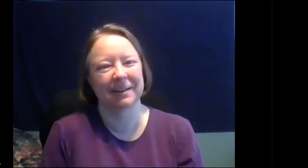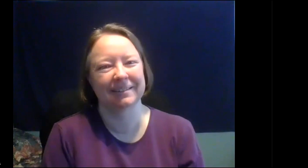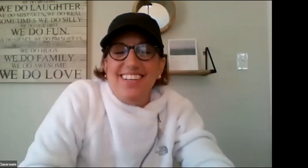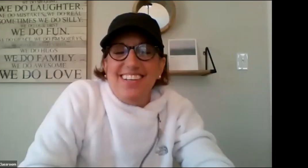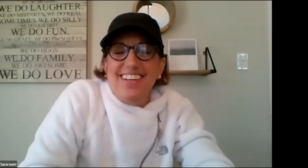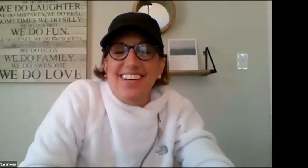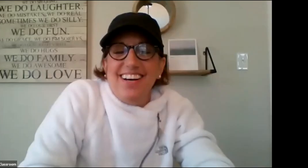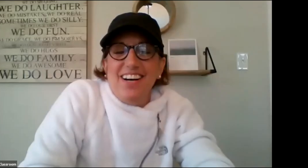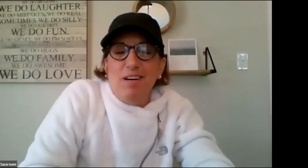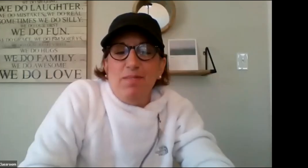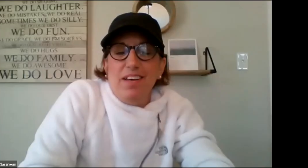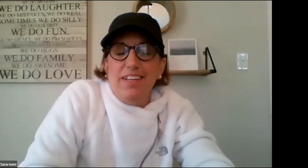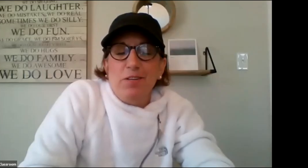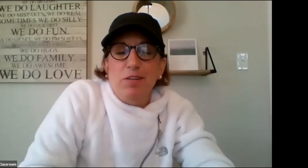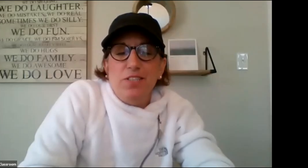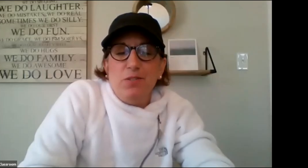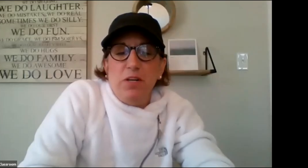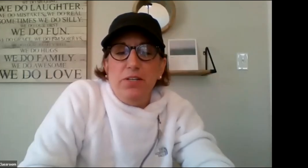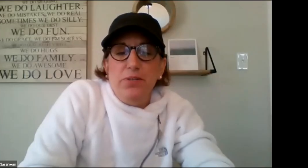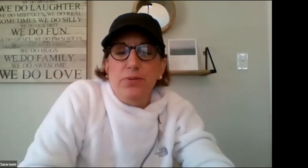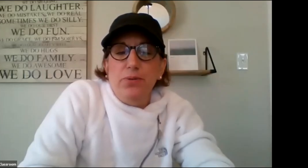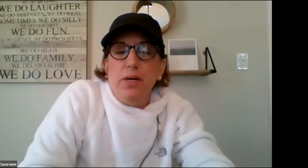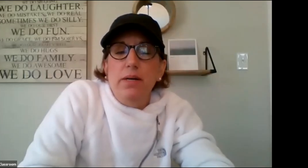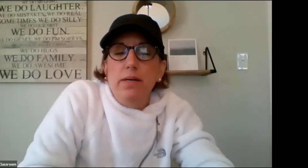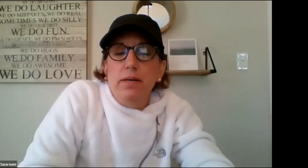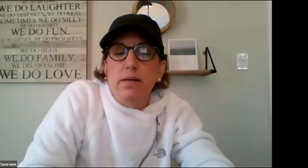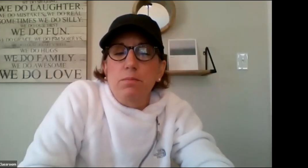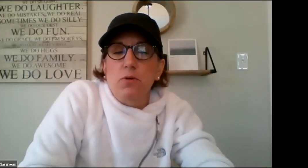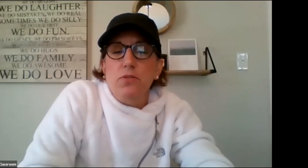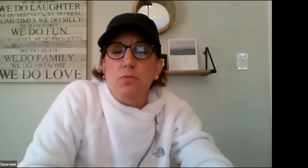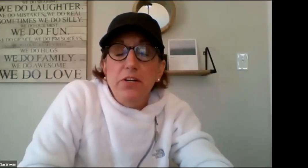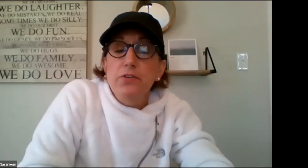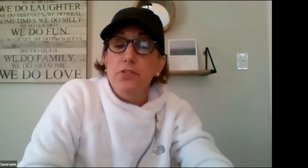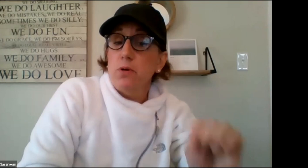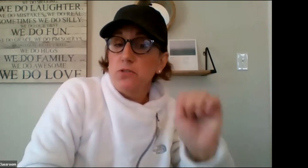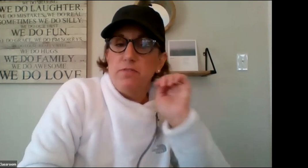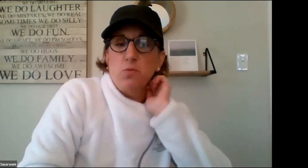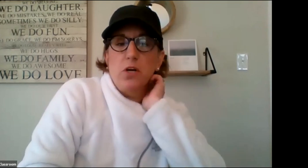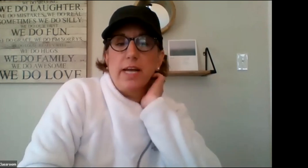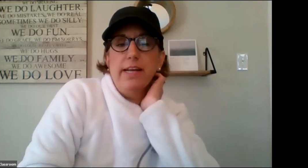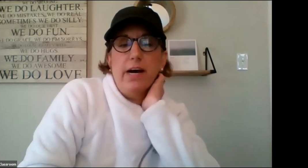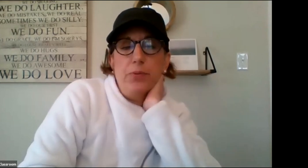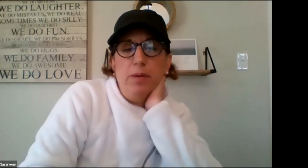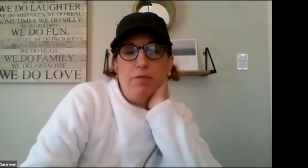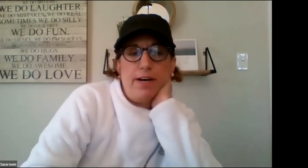Okay. Another question is, where do you do most of your work, and how do people find